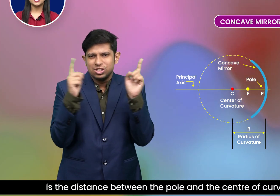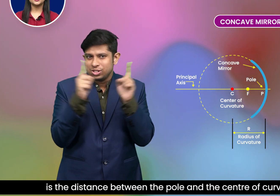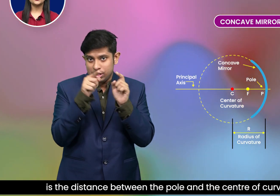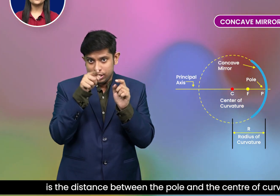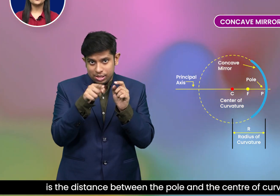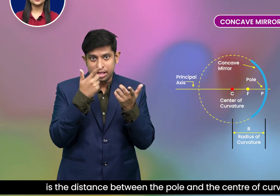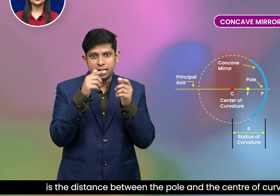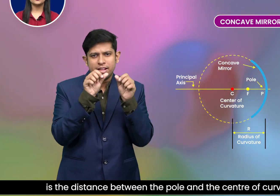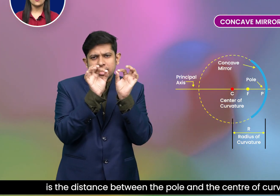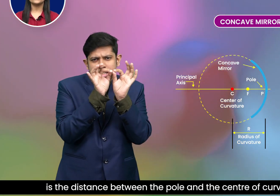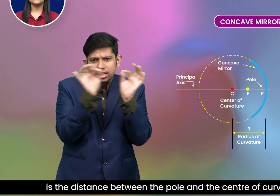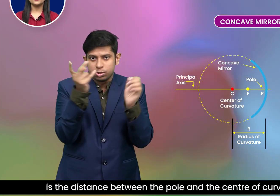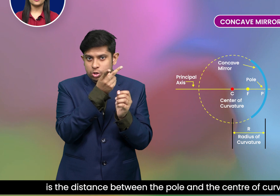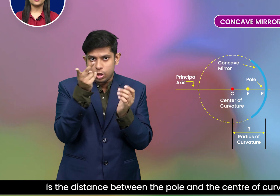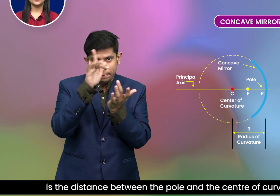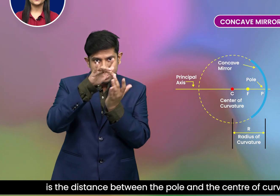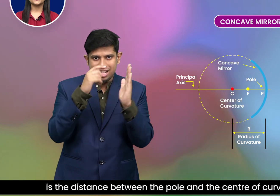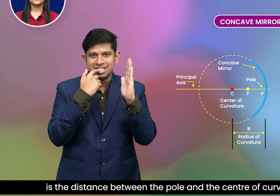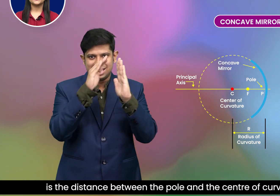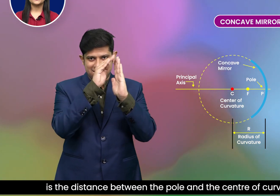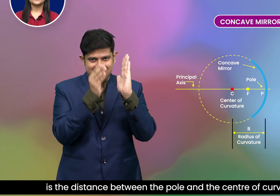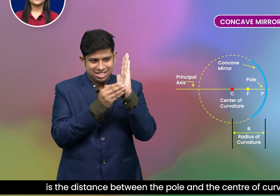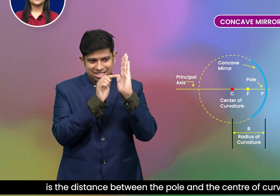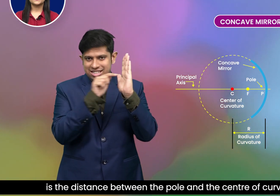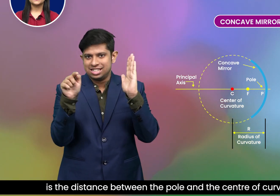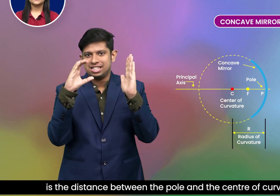and the center of curvature of the mirror.